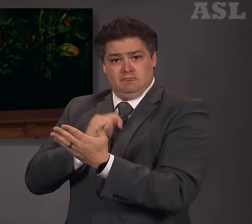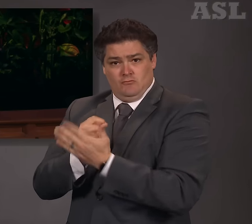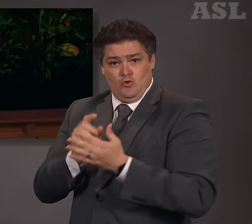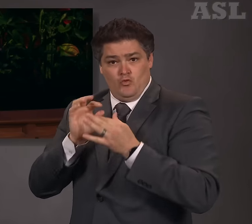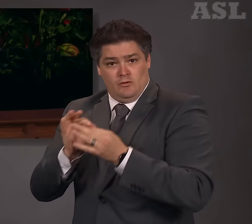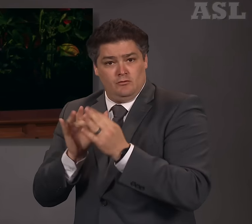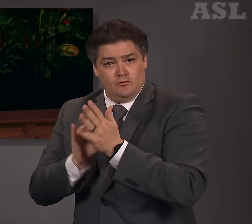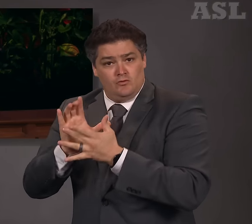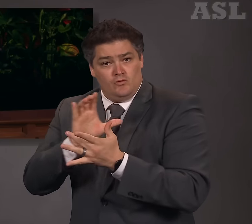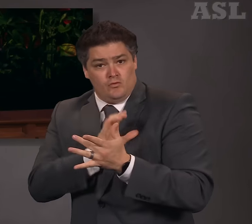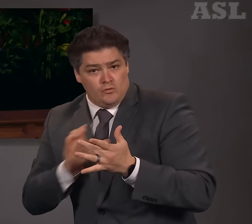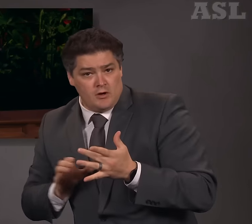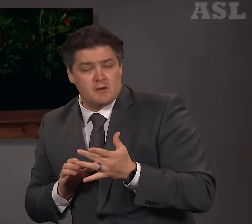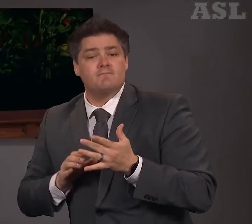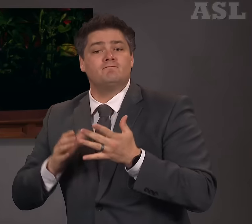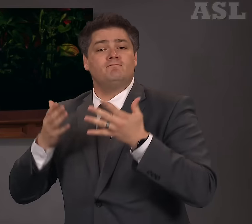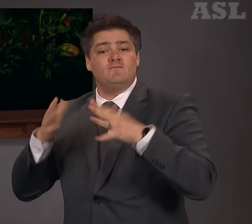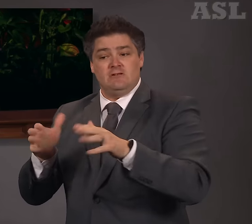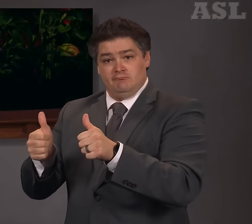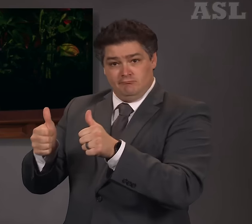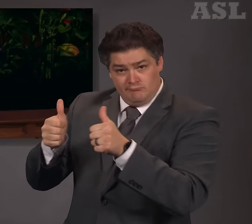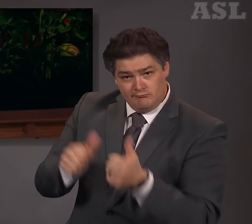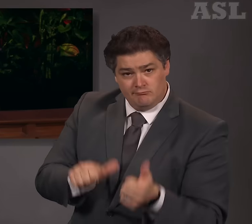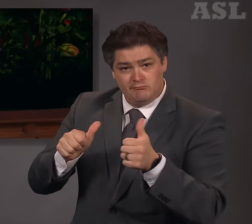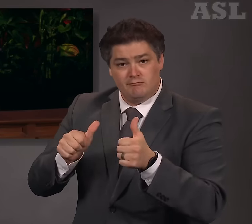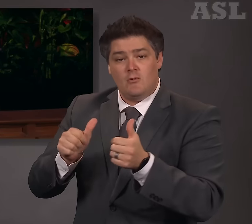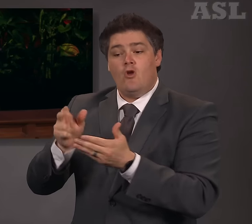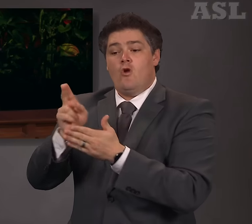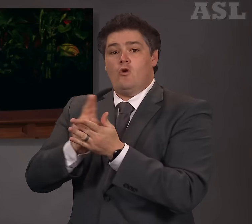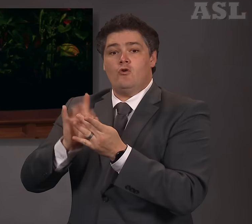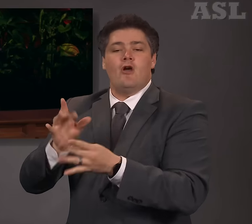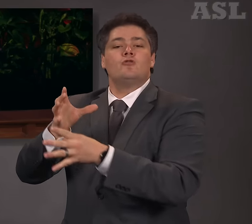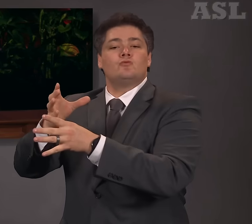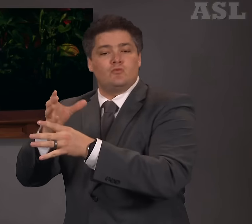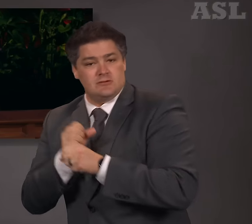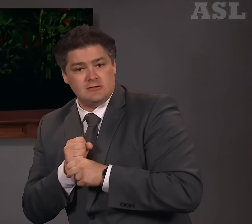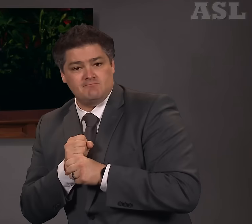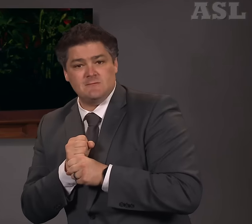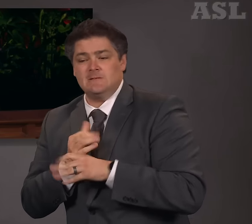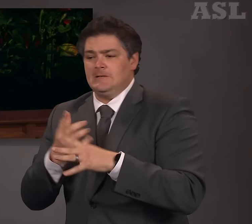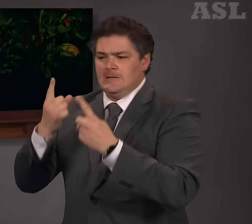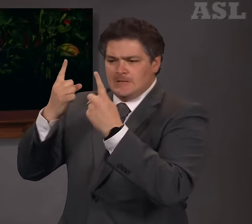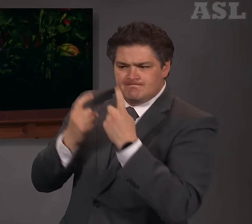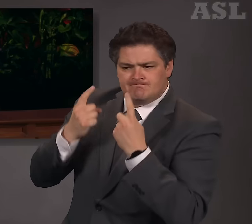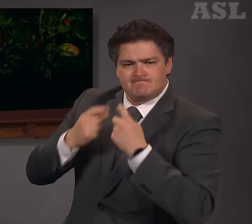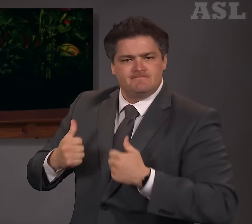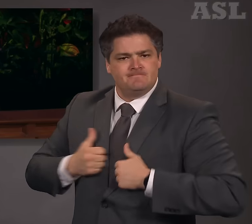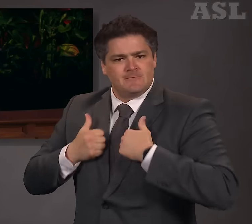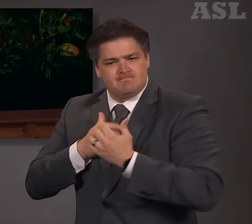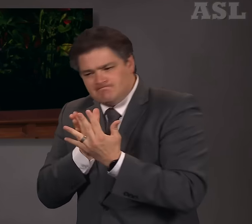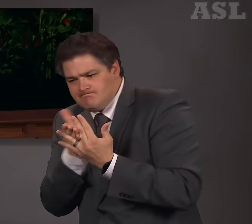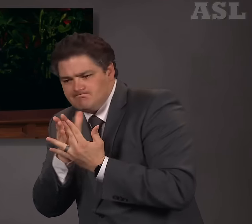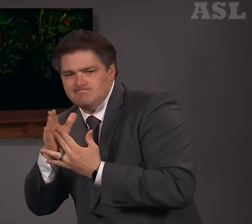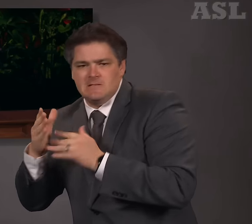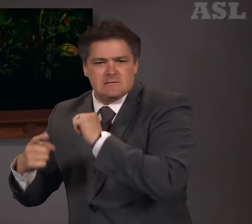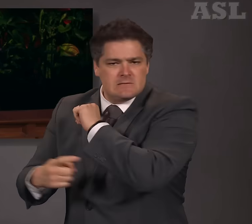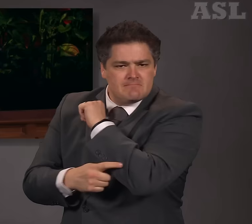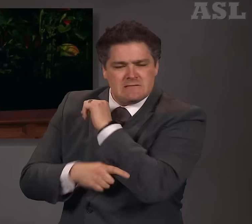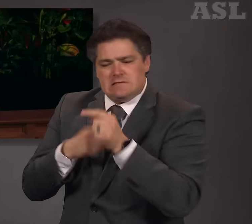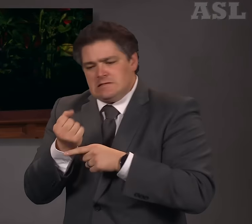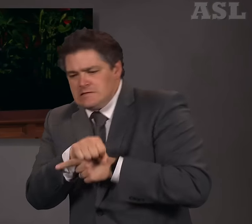by faith. The principles and truths of the gospel of Jesus Christ govern their priorities and